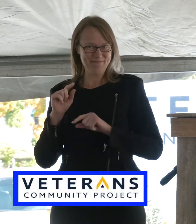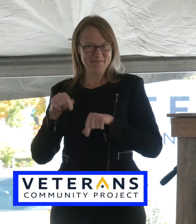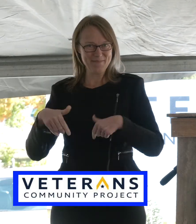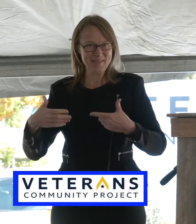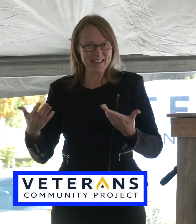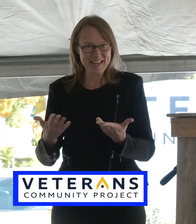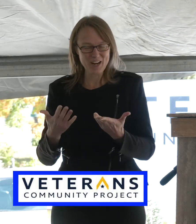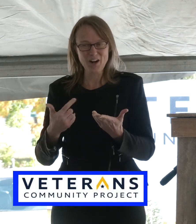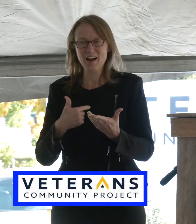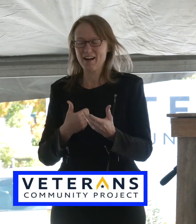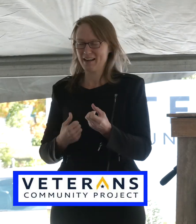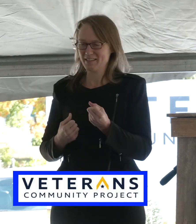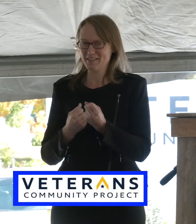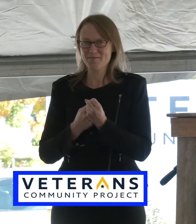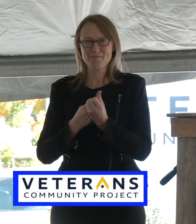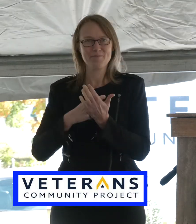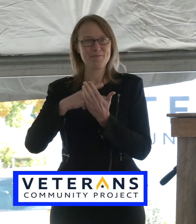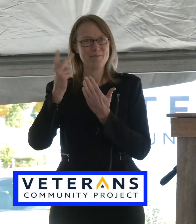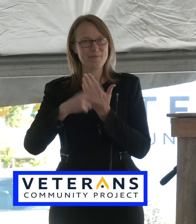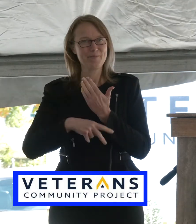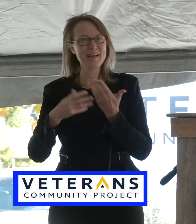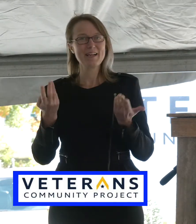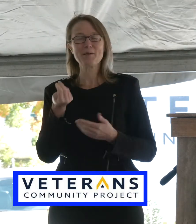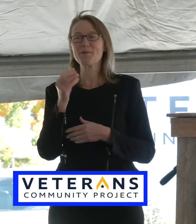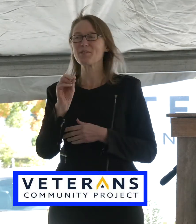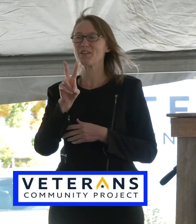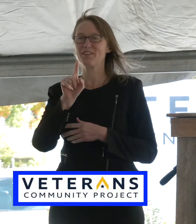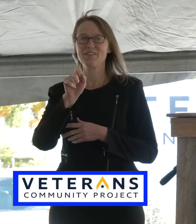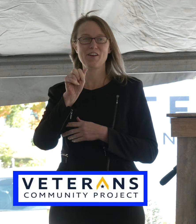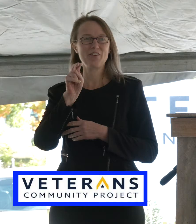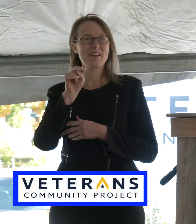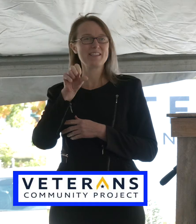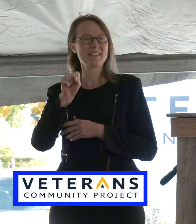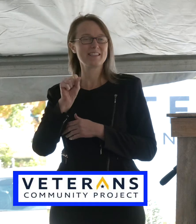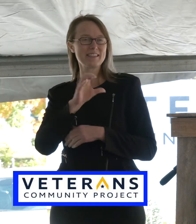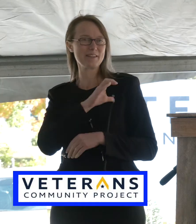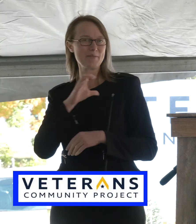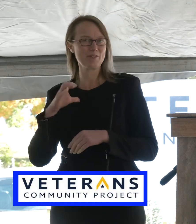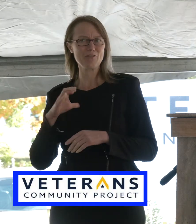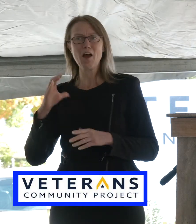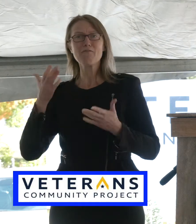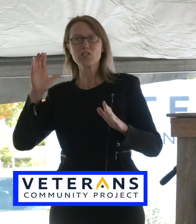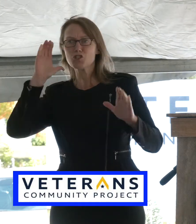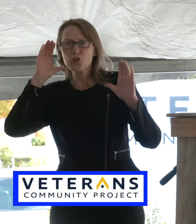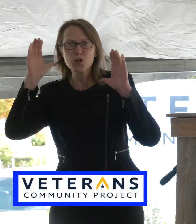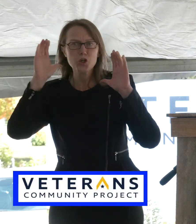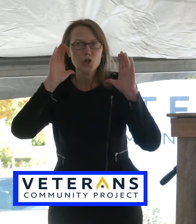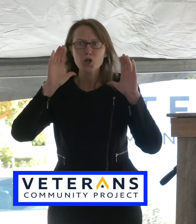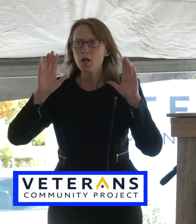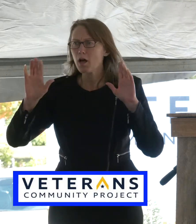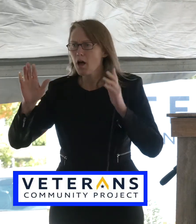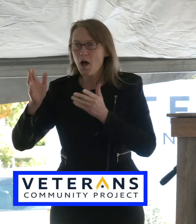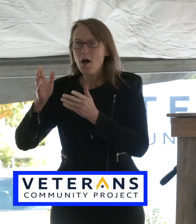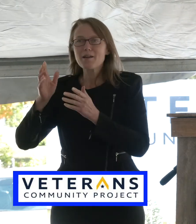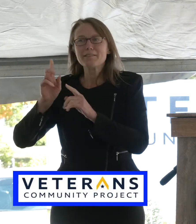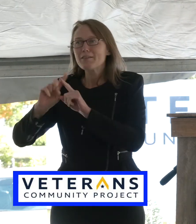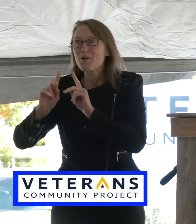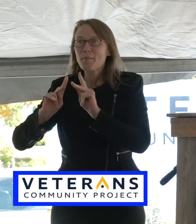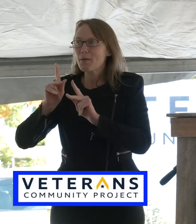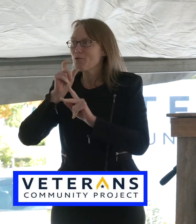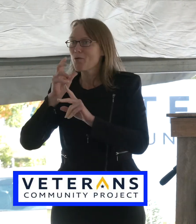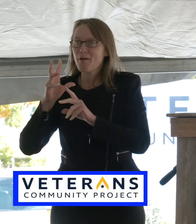at the Missouri Veterans Commission, having heard from so many different people who've been responsible for getting us to this